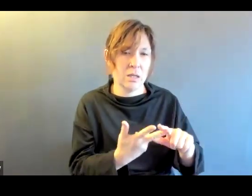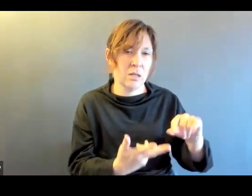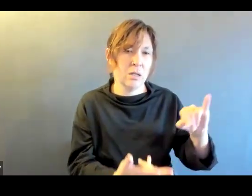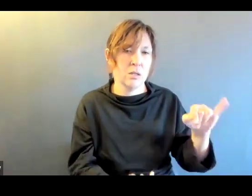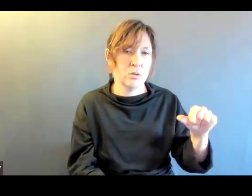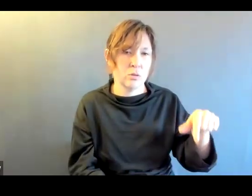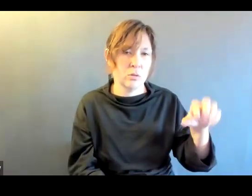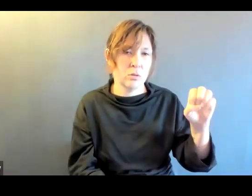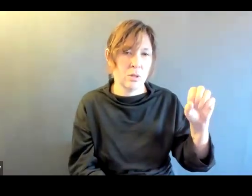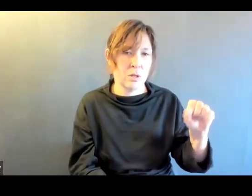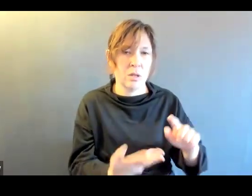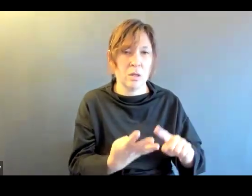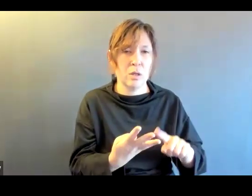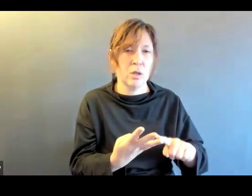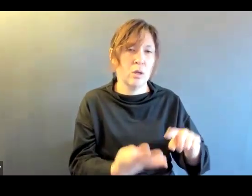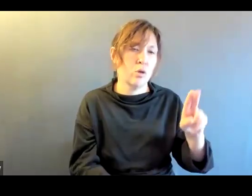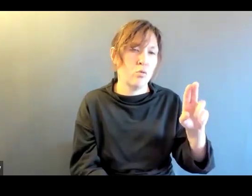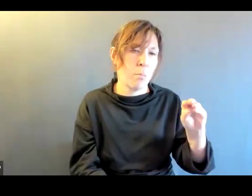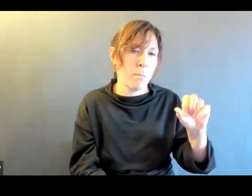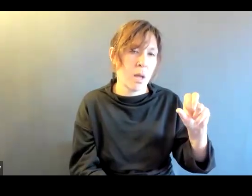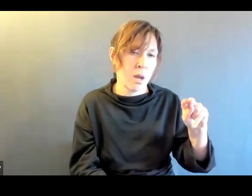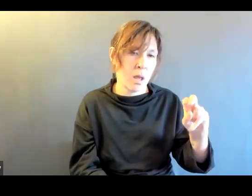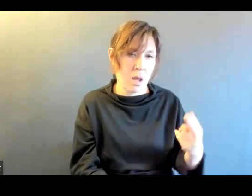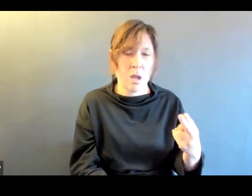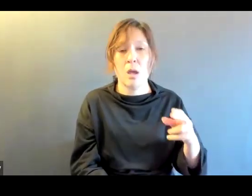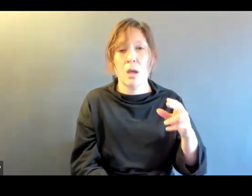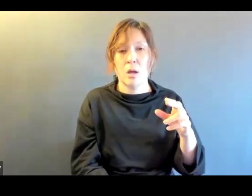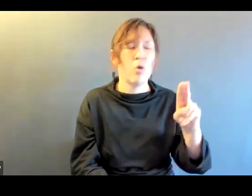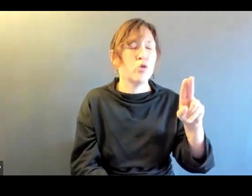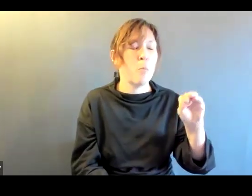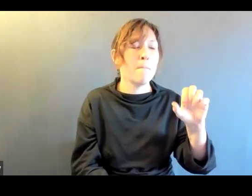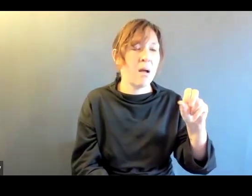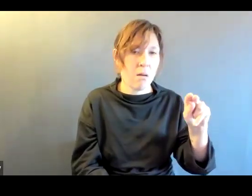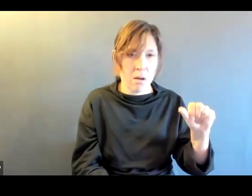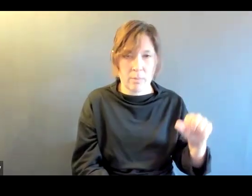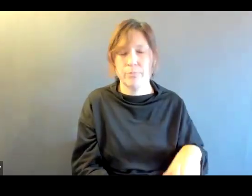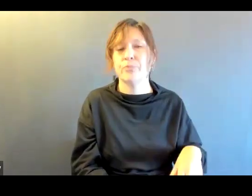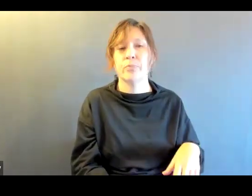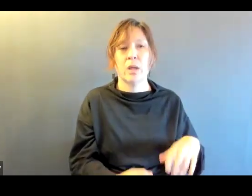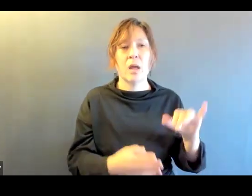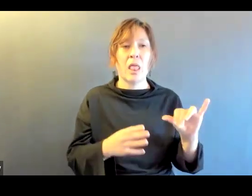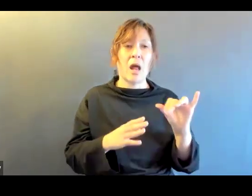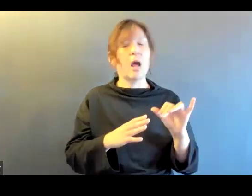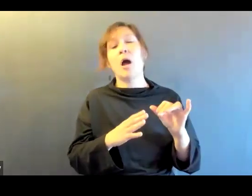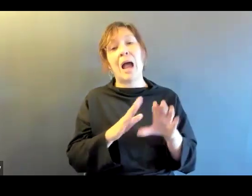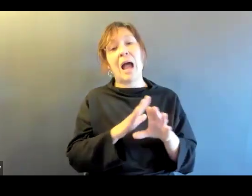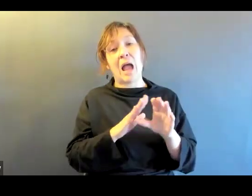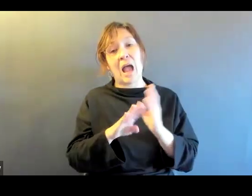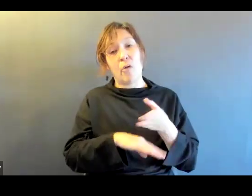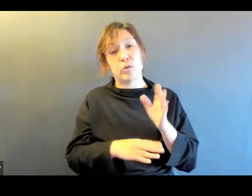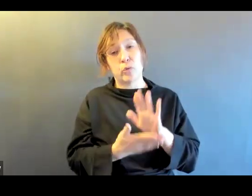UMass. This grant supports academically enriching out-of-school time programming, including high-quality,